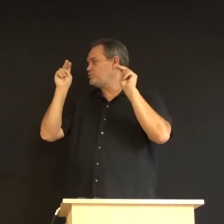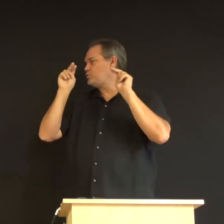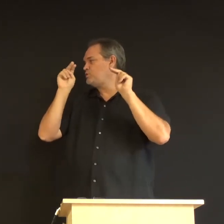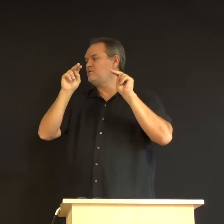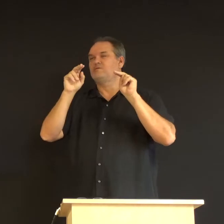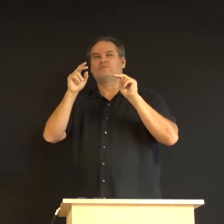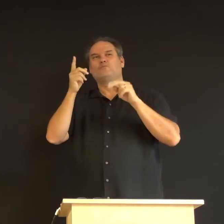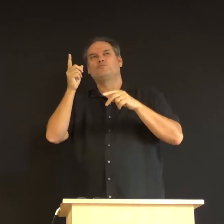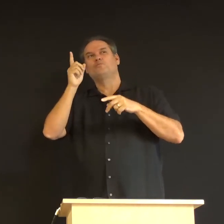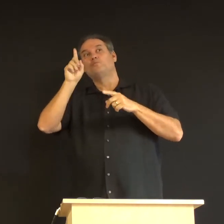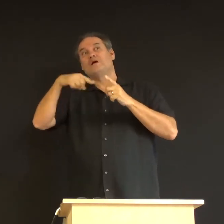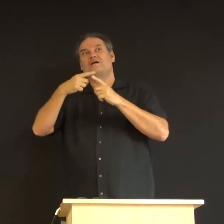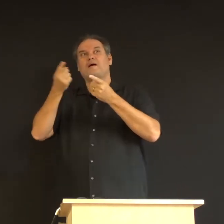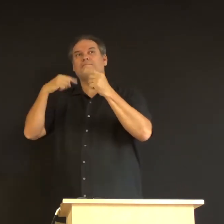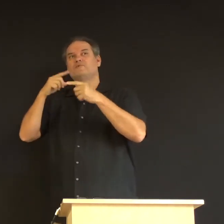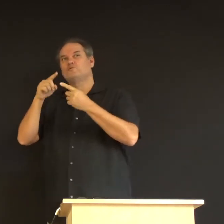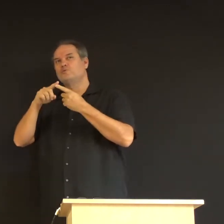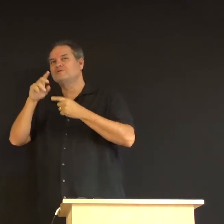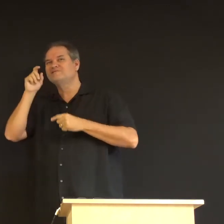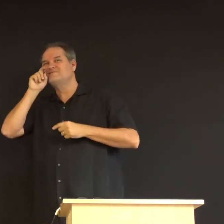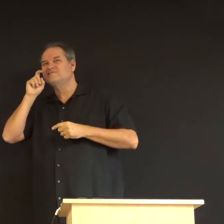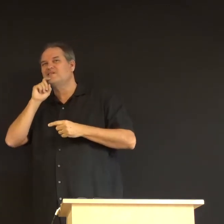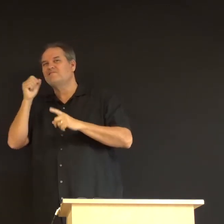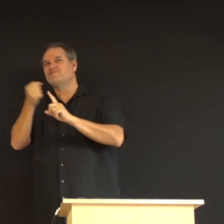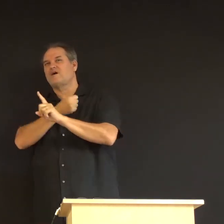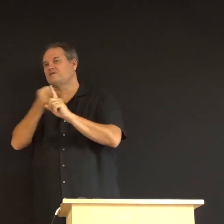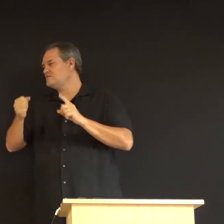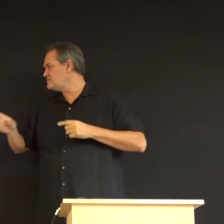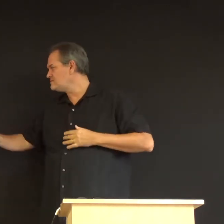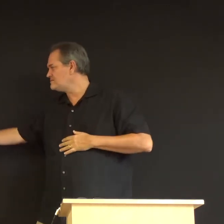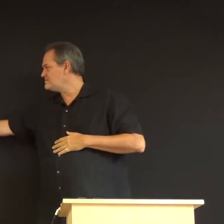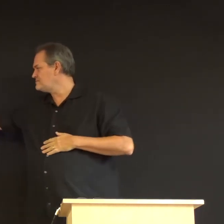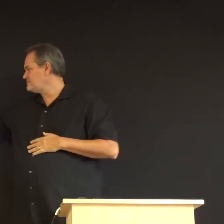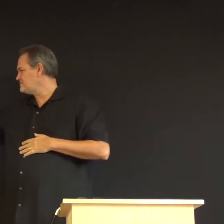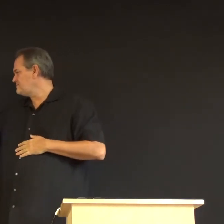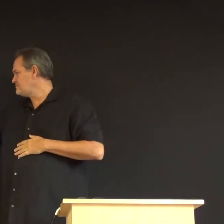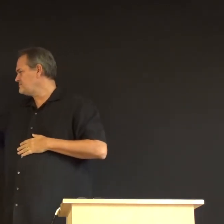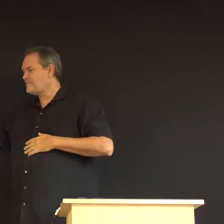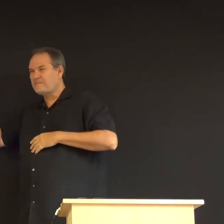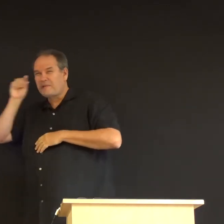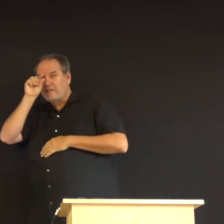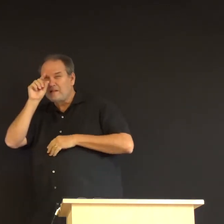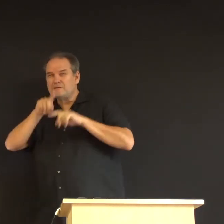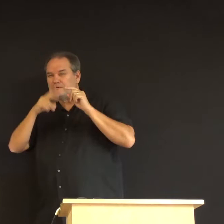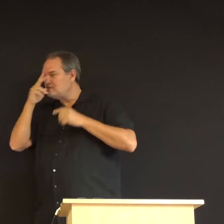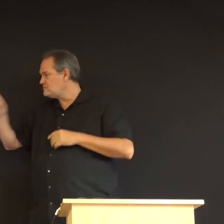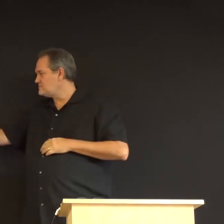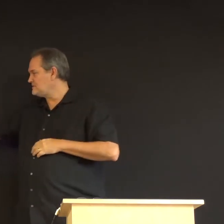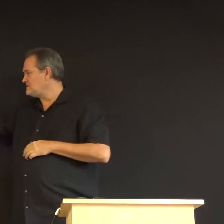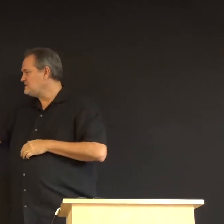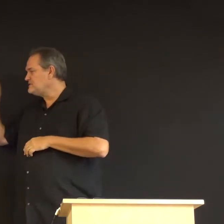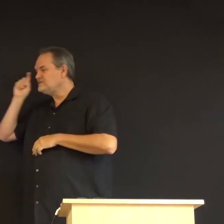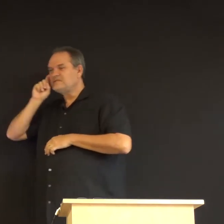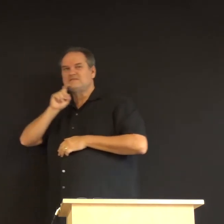bring it forward, in cases of sexual violence, sorry to say I'm